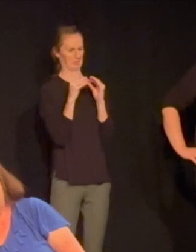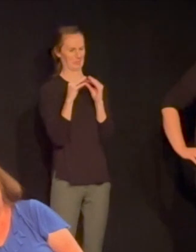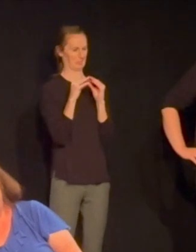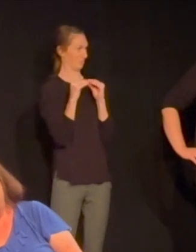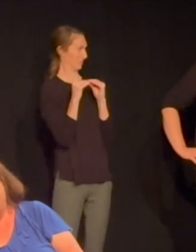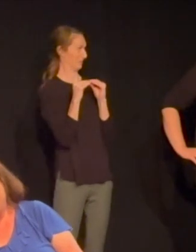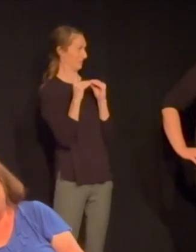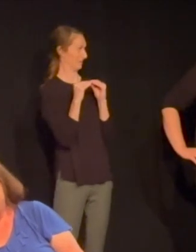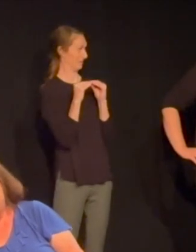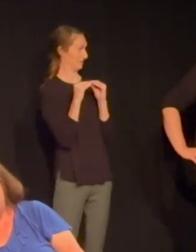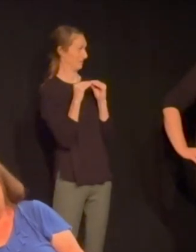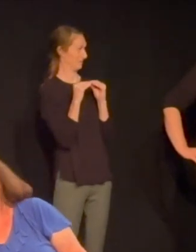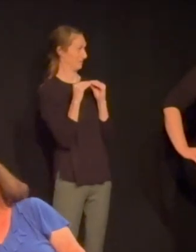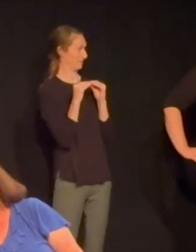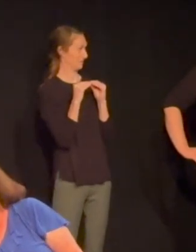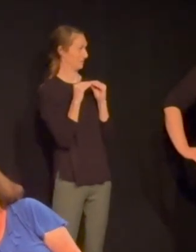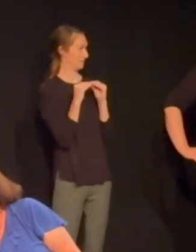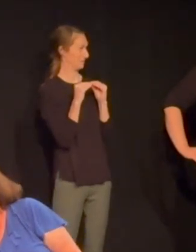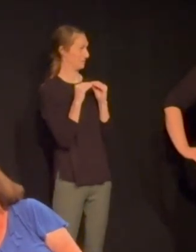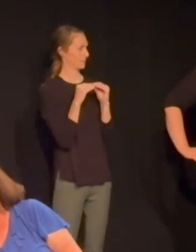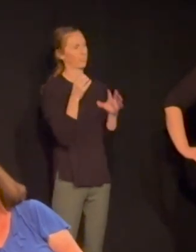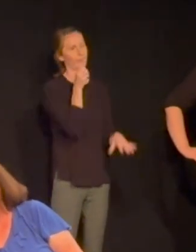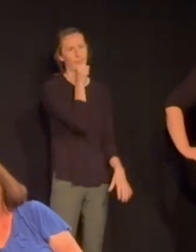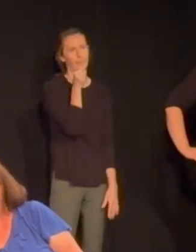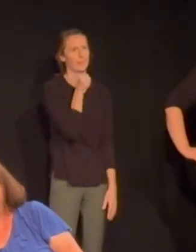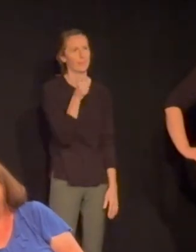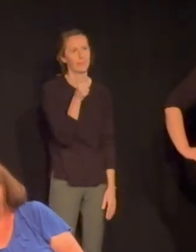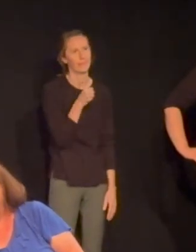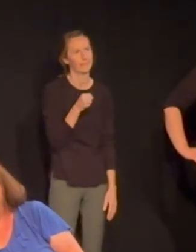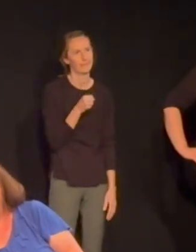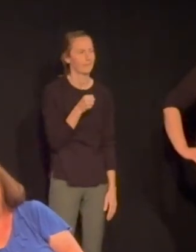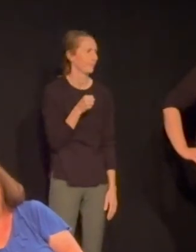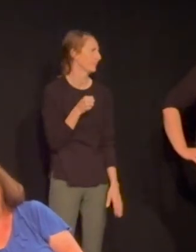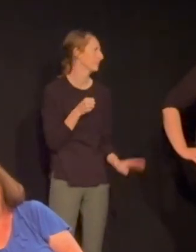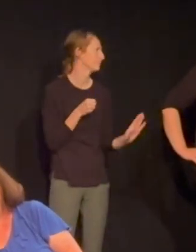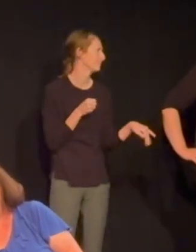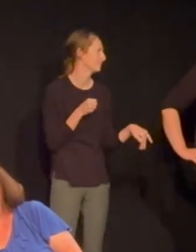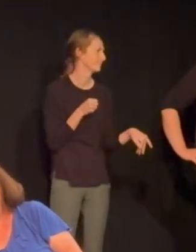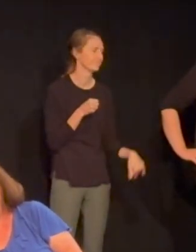yeah. We're just old.